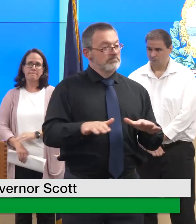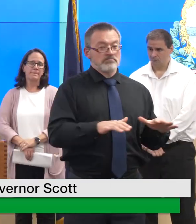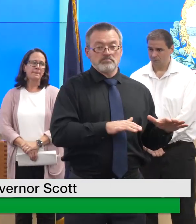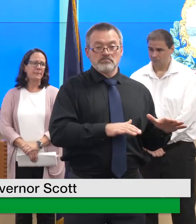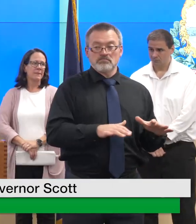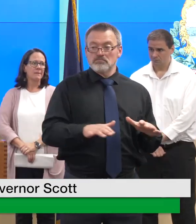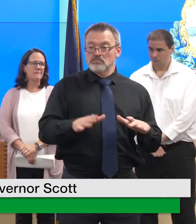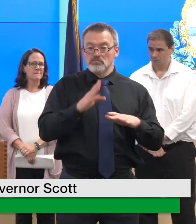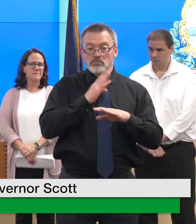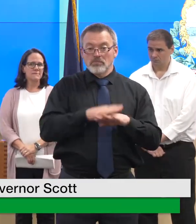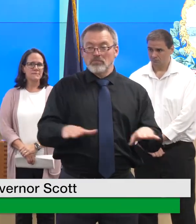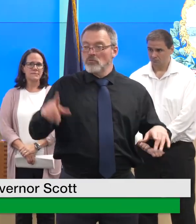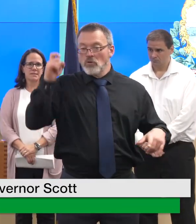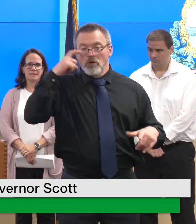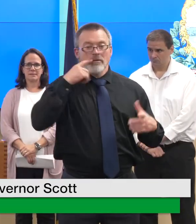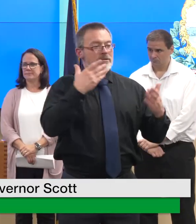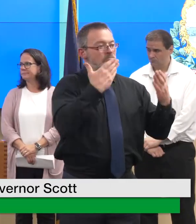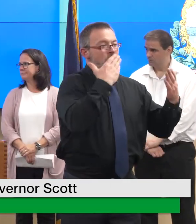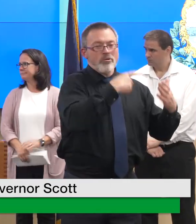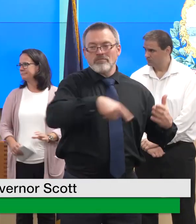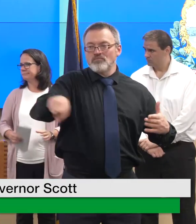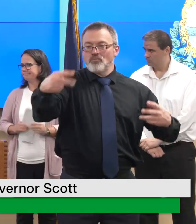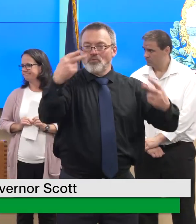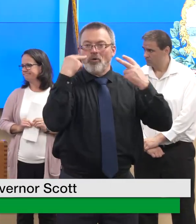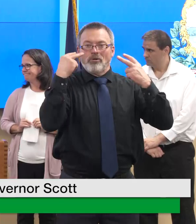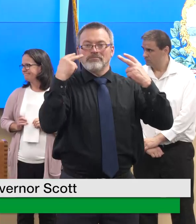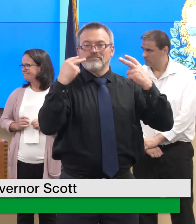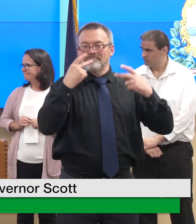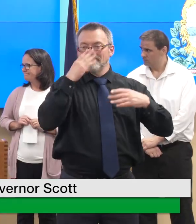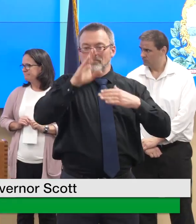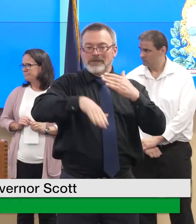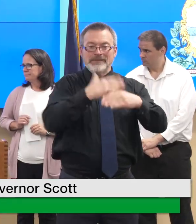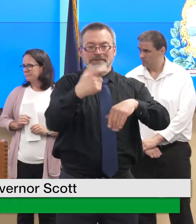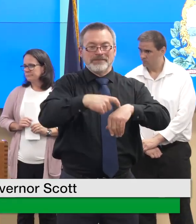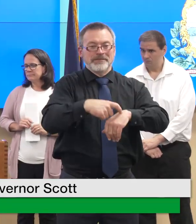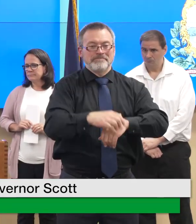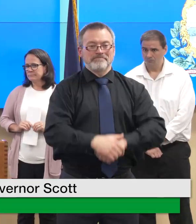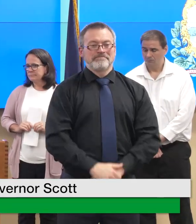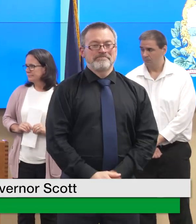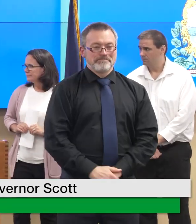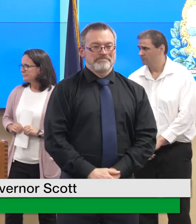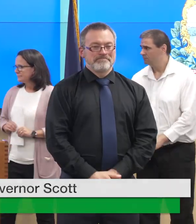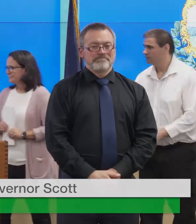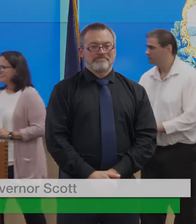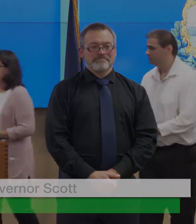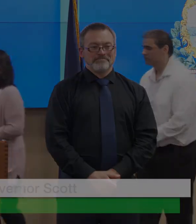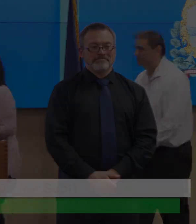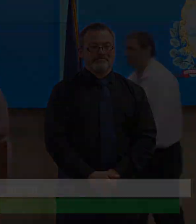Thank you all very much.